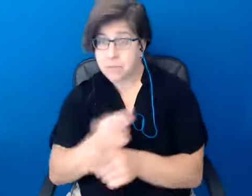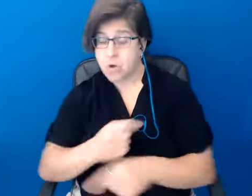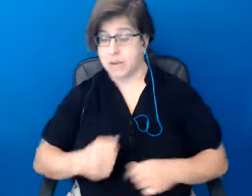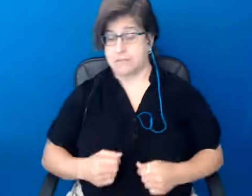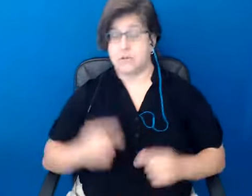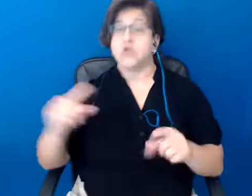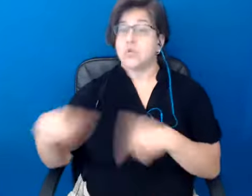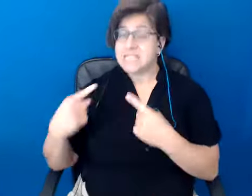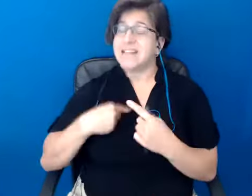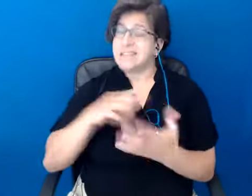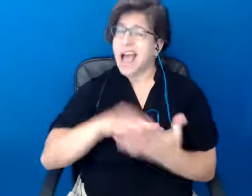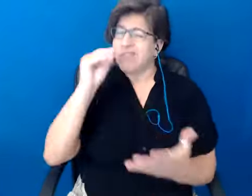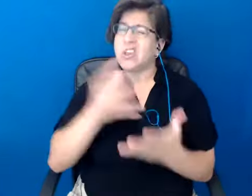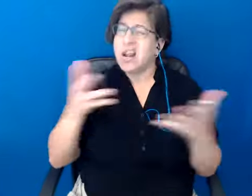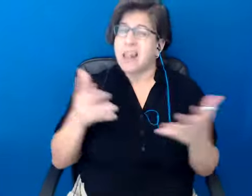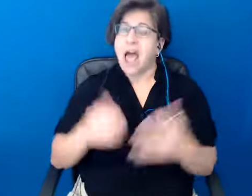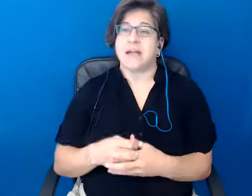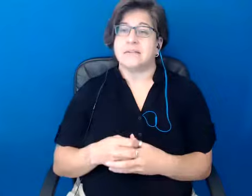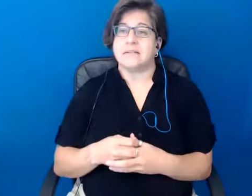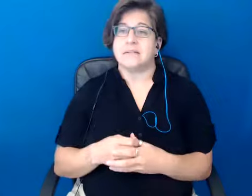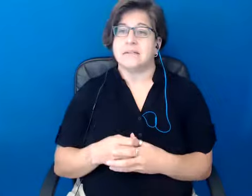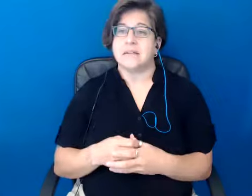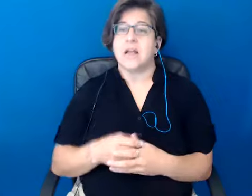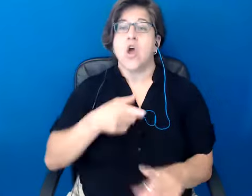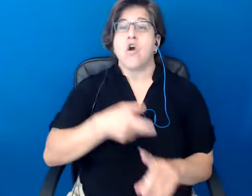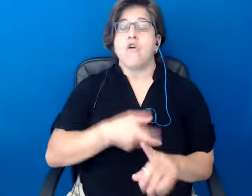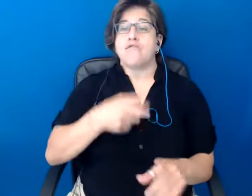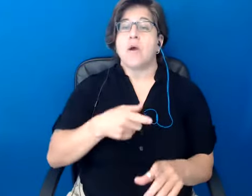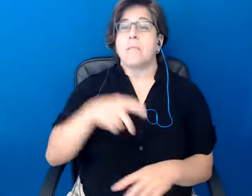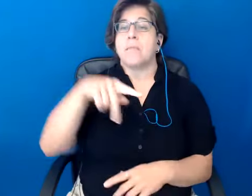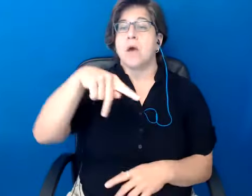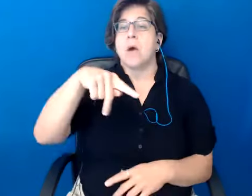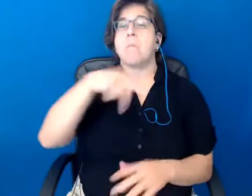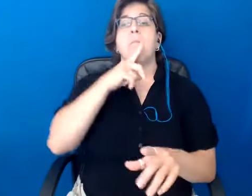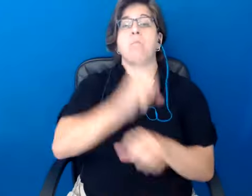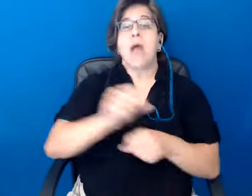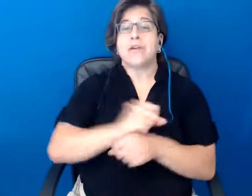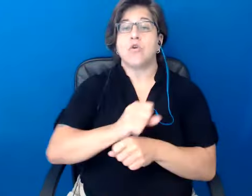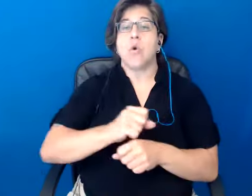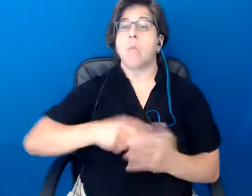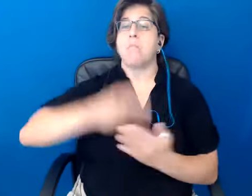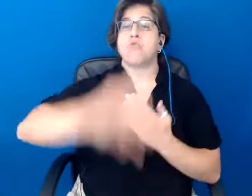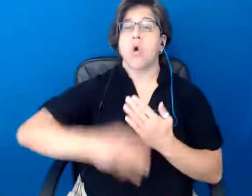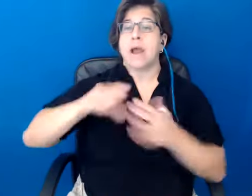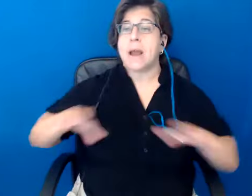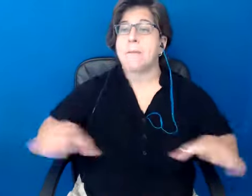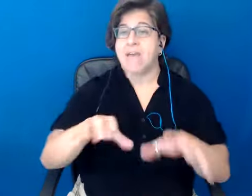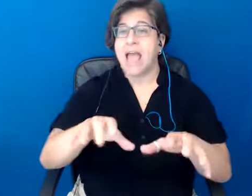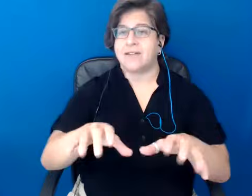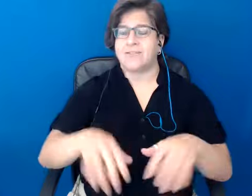and after the meeting safe. That's still not appropriate. So I've learned a lot since then. I learned from AA's